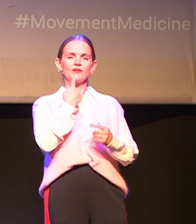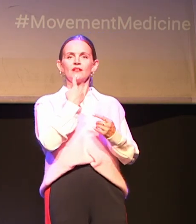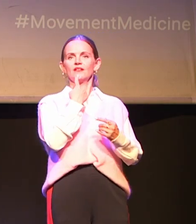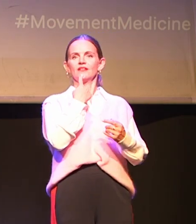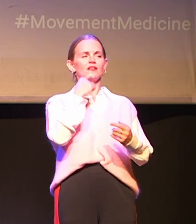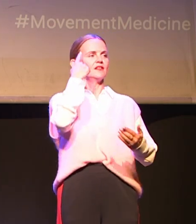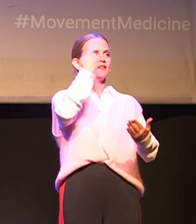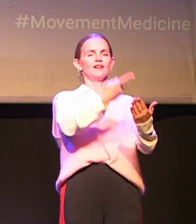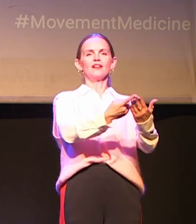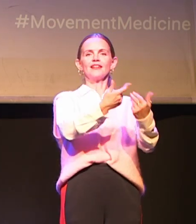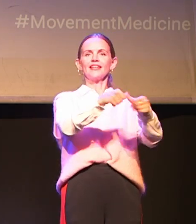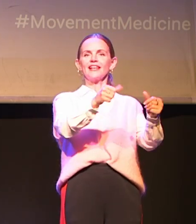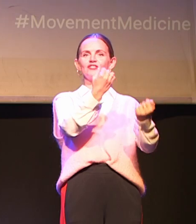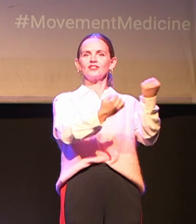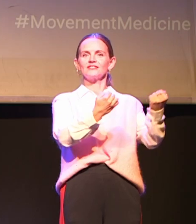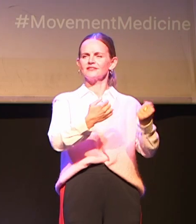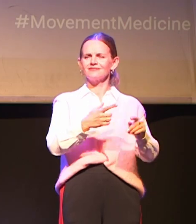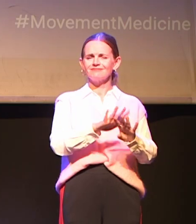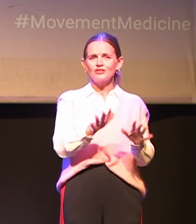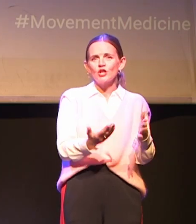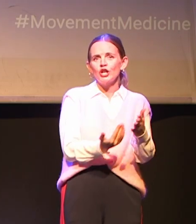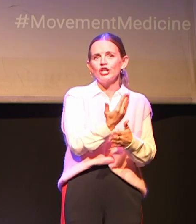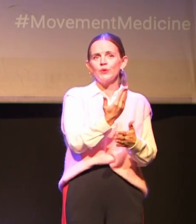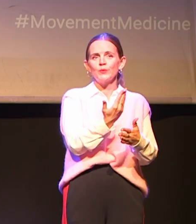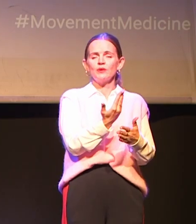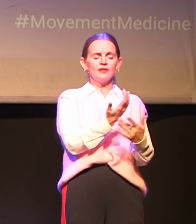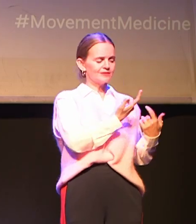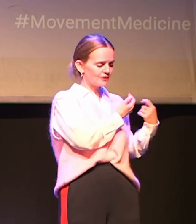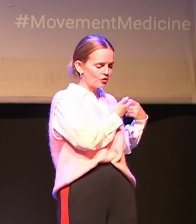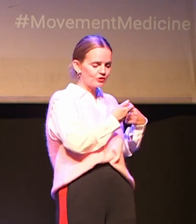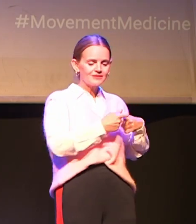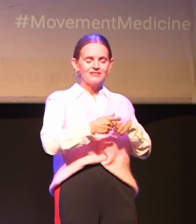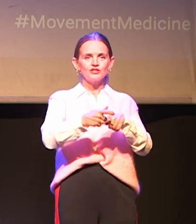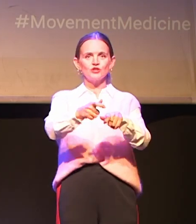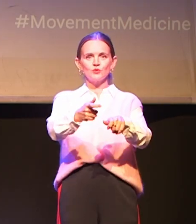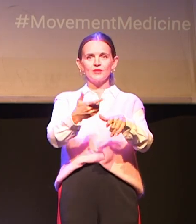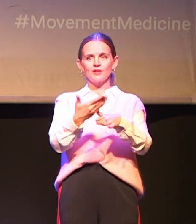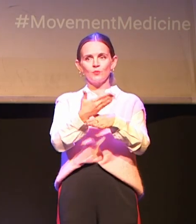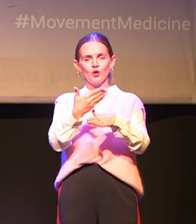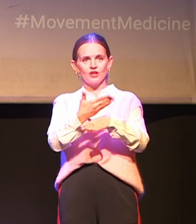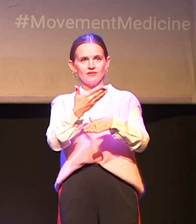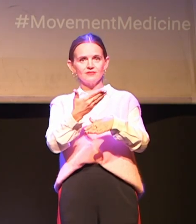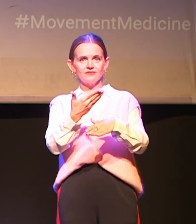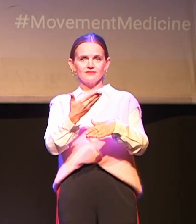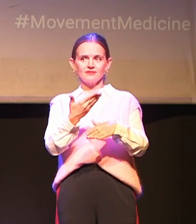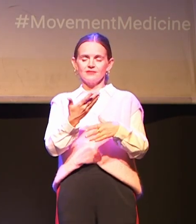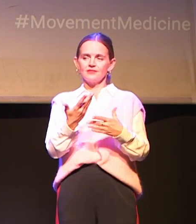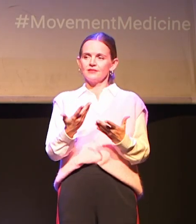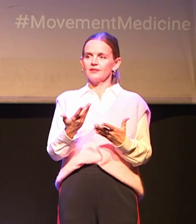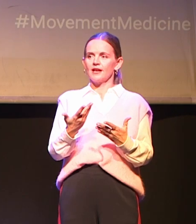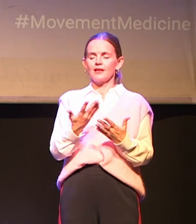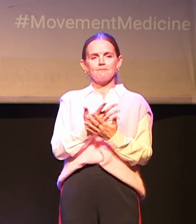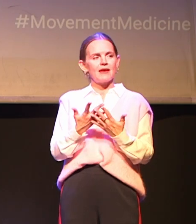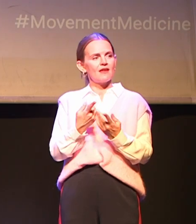start anything new. We're just part of a continuum and body of work that looks and sounds like healing justice. And many of us are